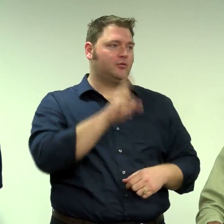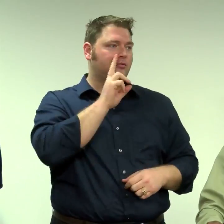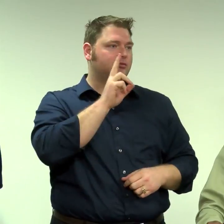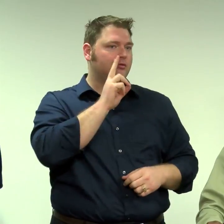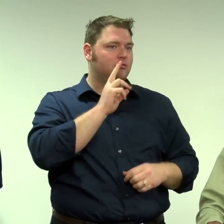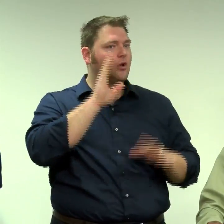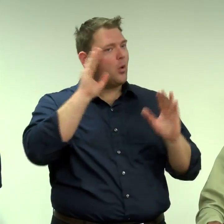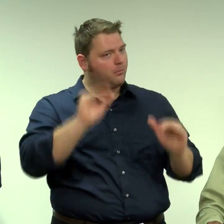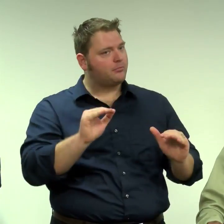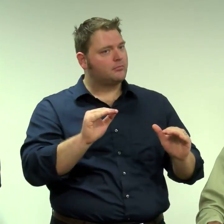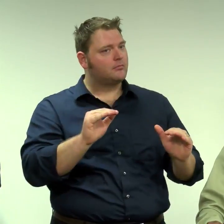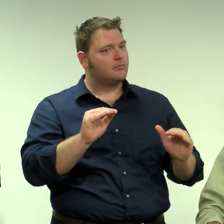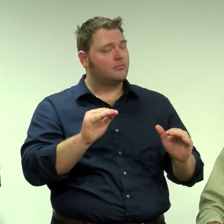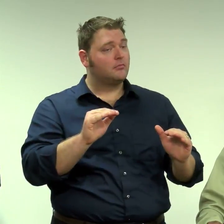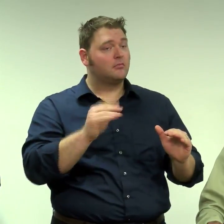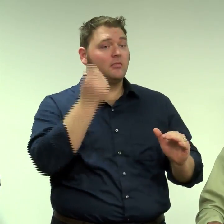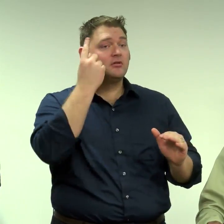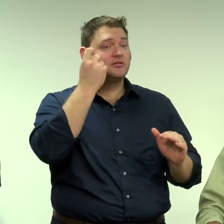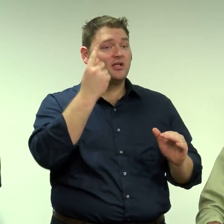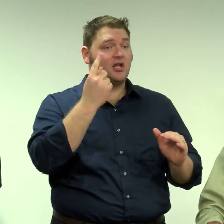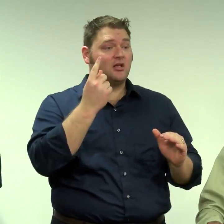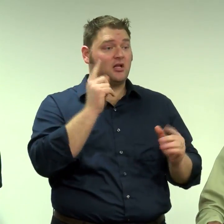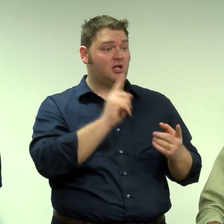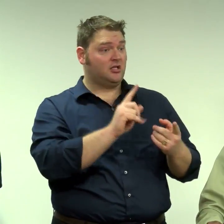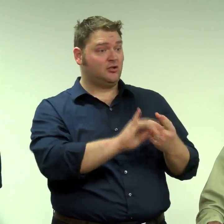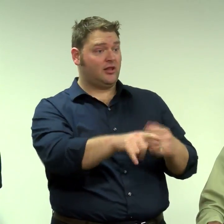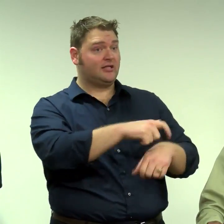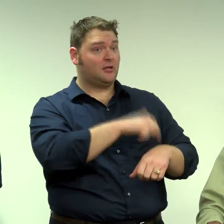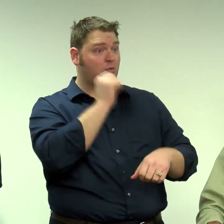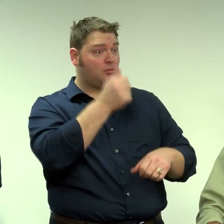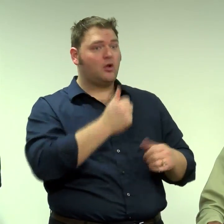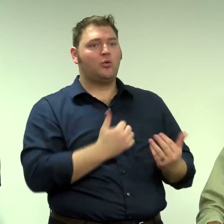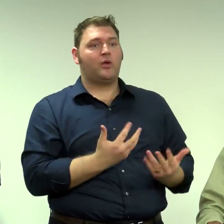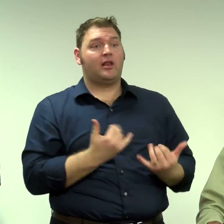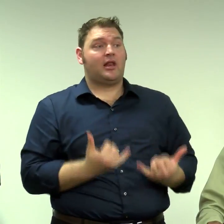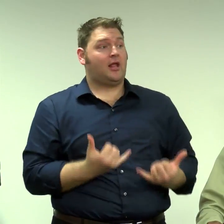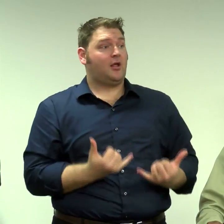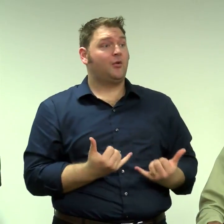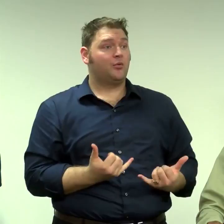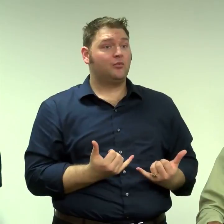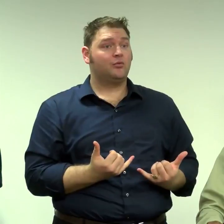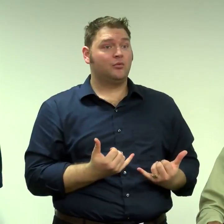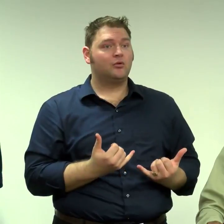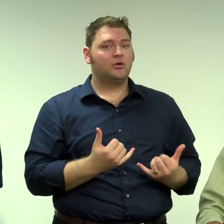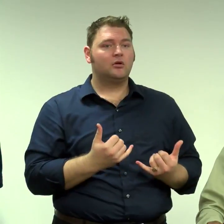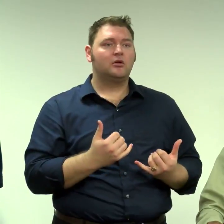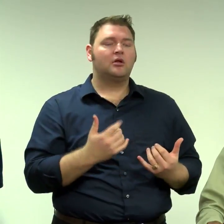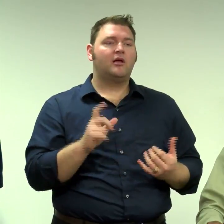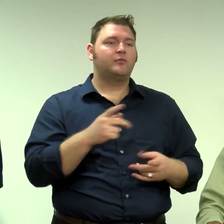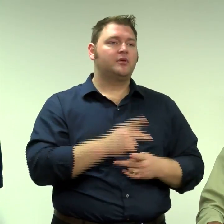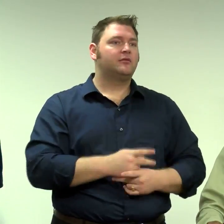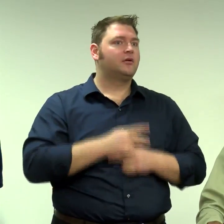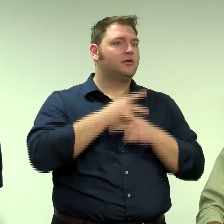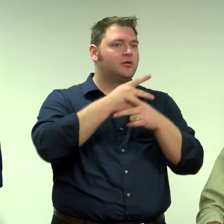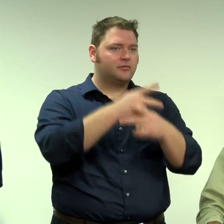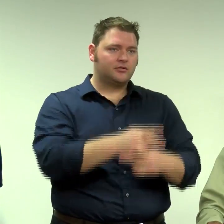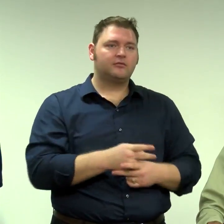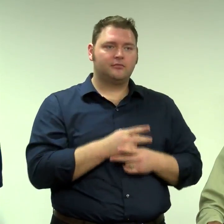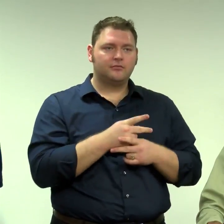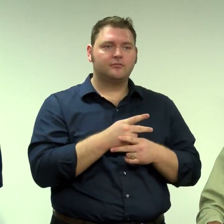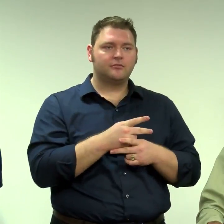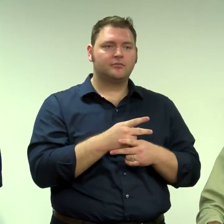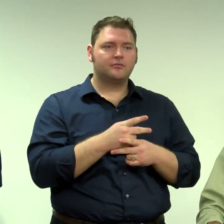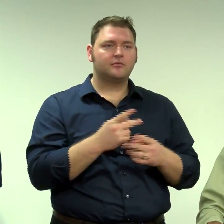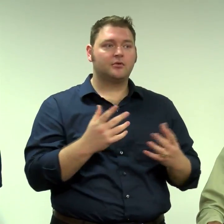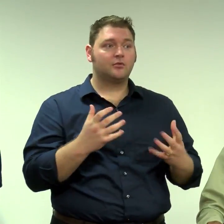But until then, let's just continue to be very careful in terms of our mobility